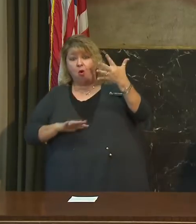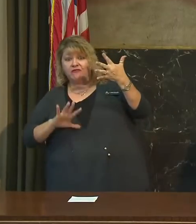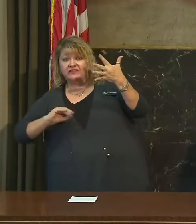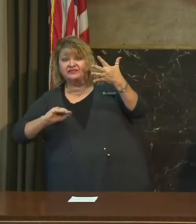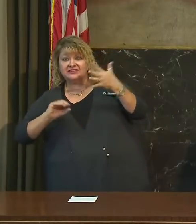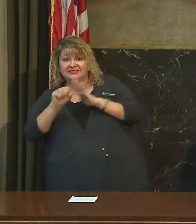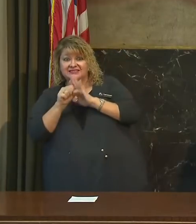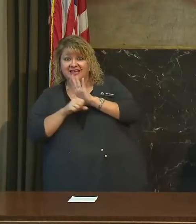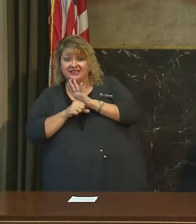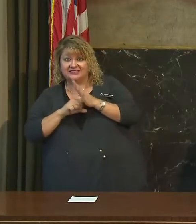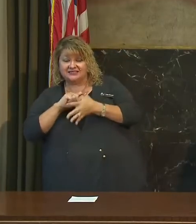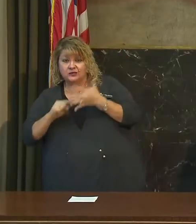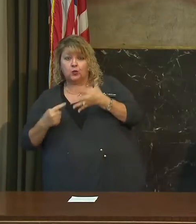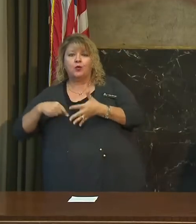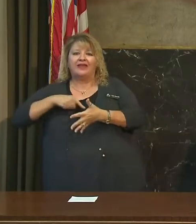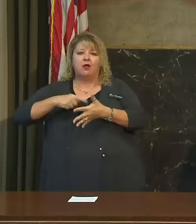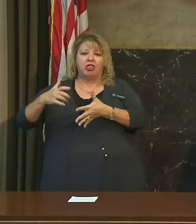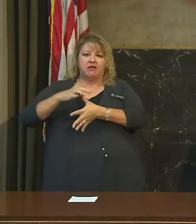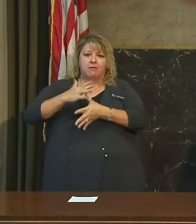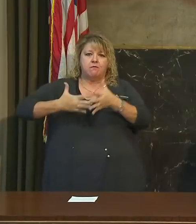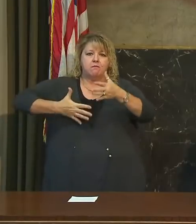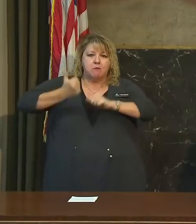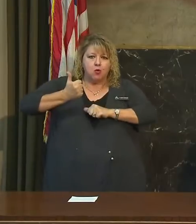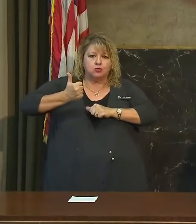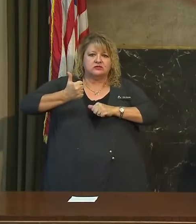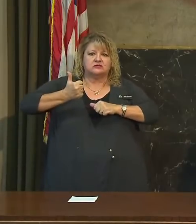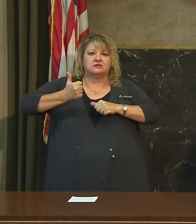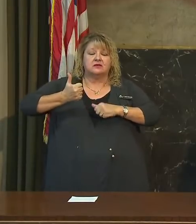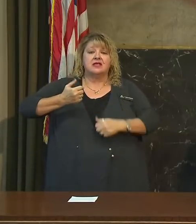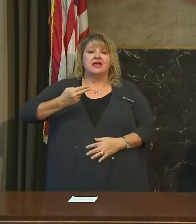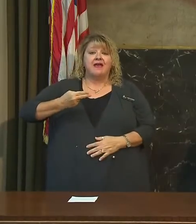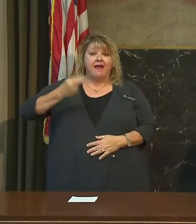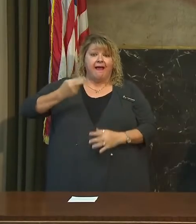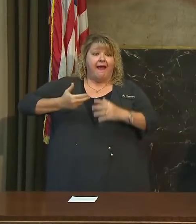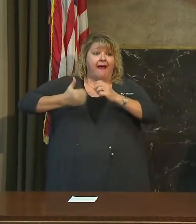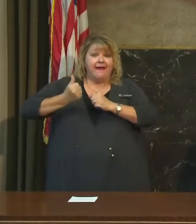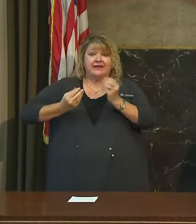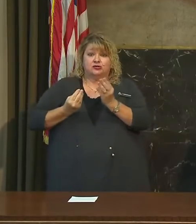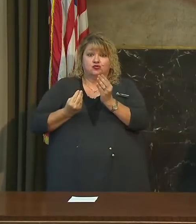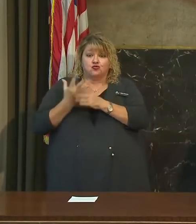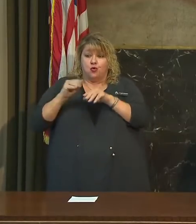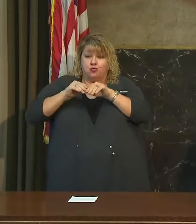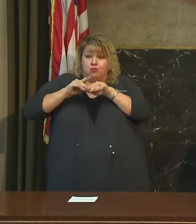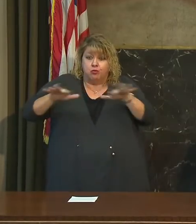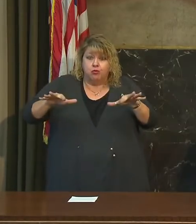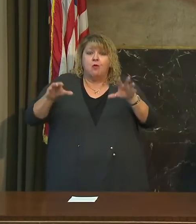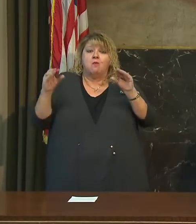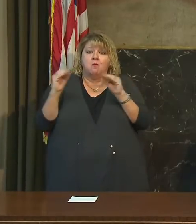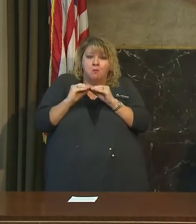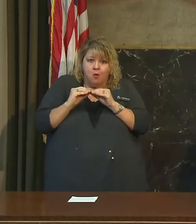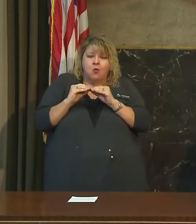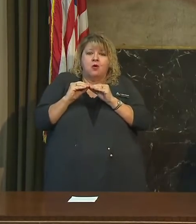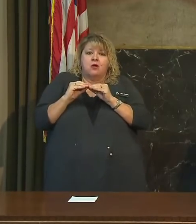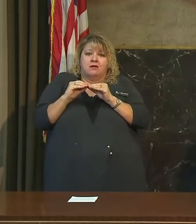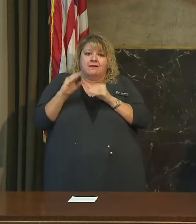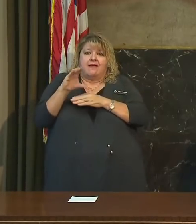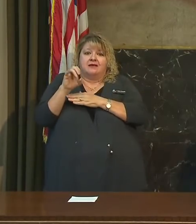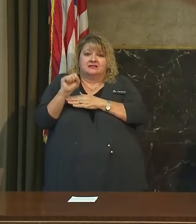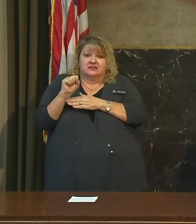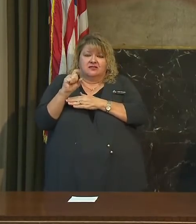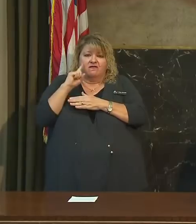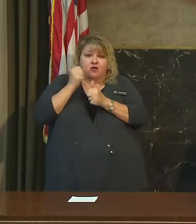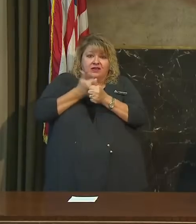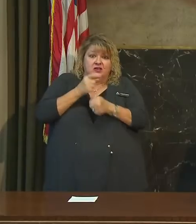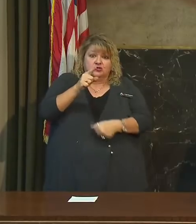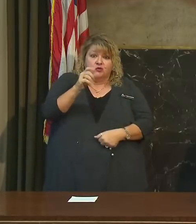I want to let that sink in. We have the highest growth rate of new cases per capita of